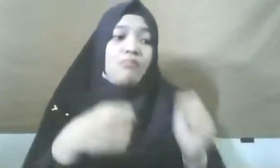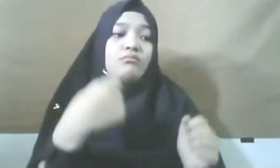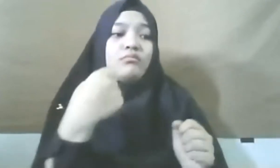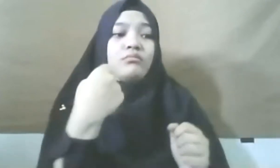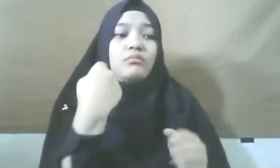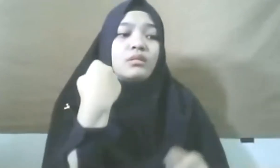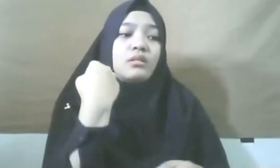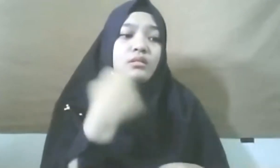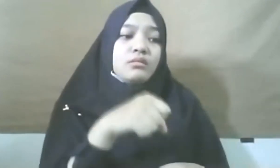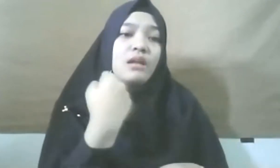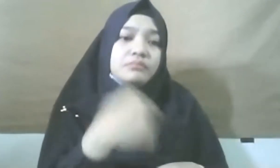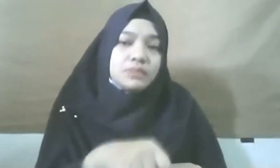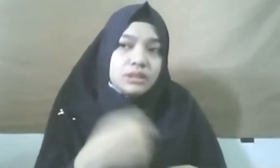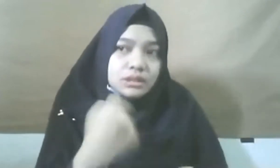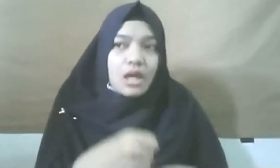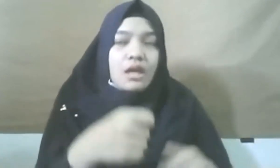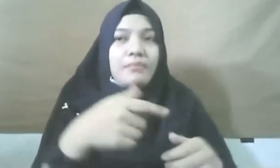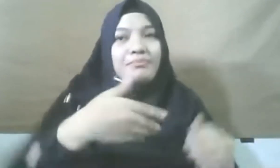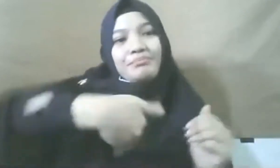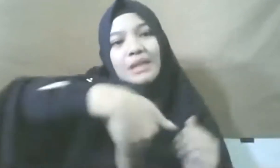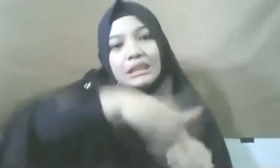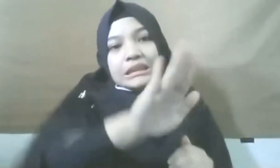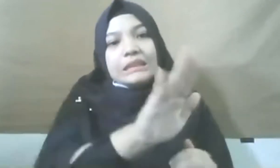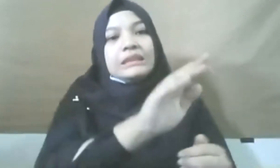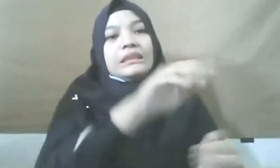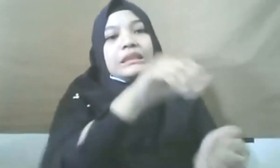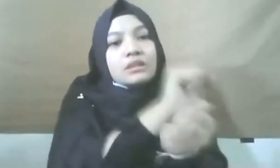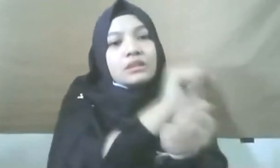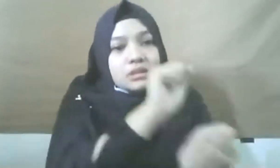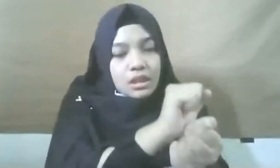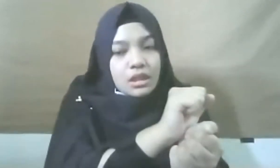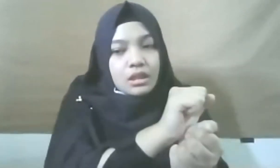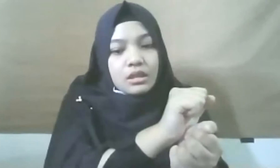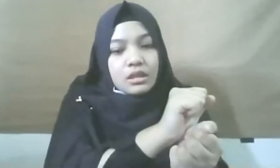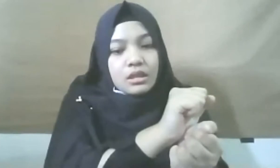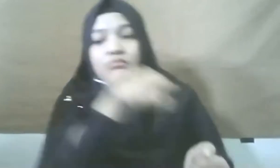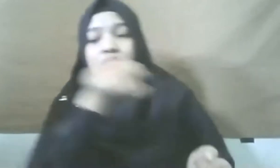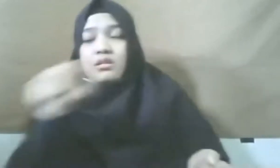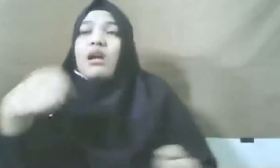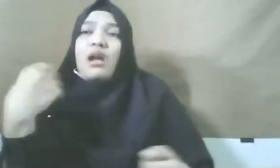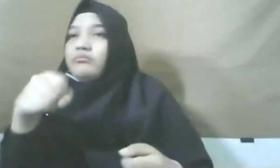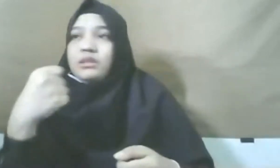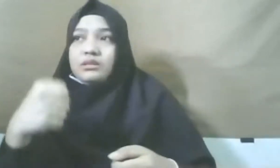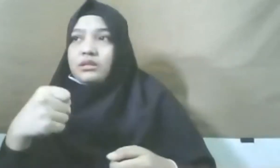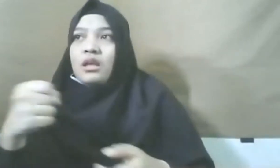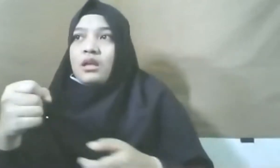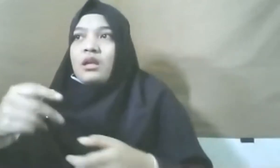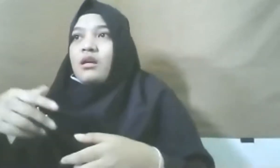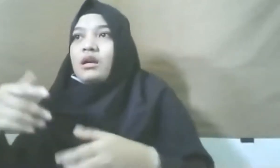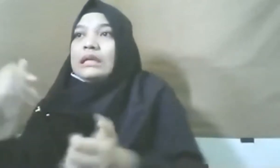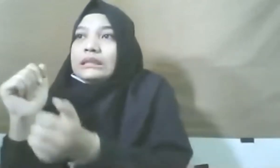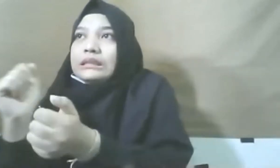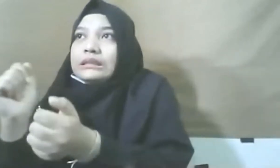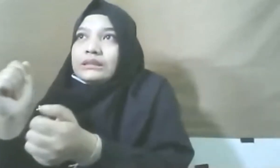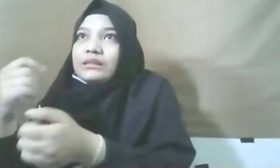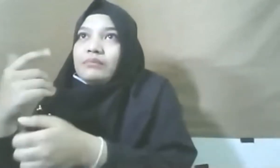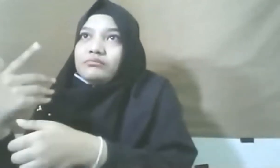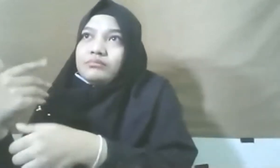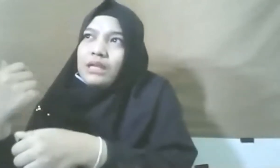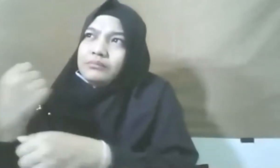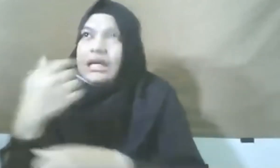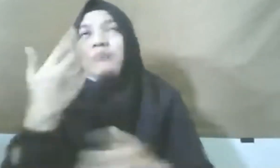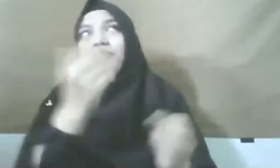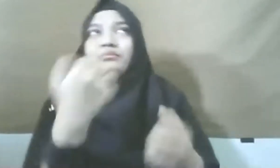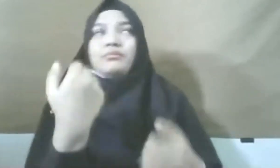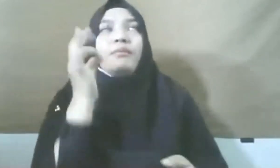get into employment. The same thing with if they can't go to schools, they can't get access to education. And the whole